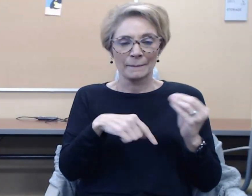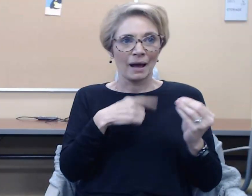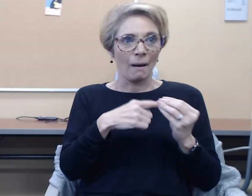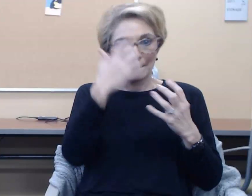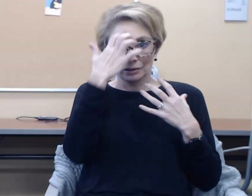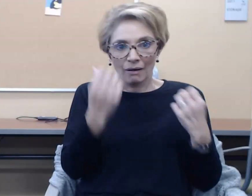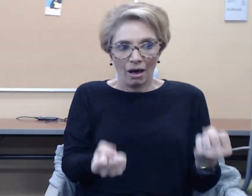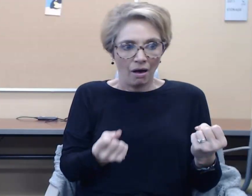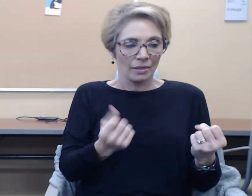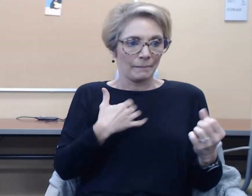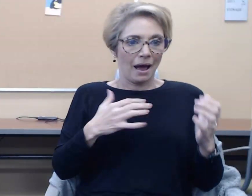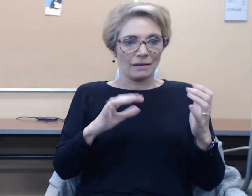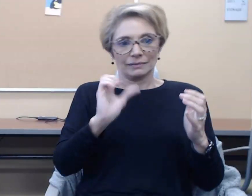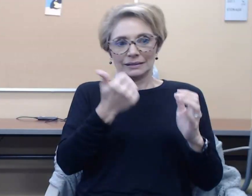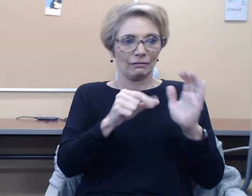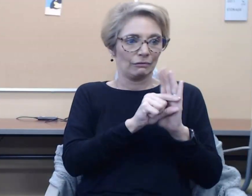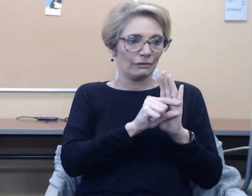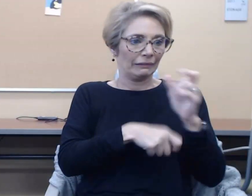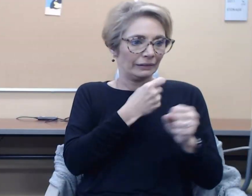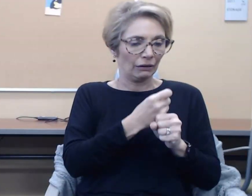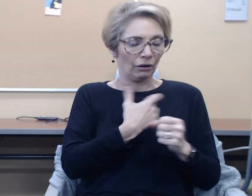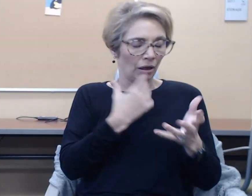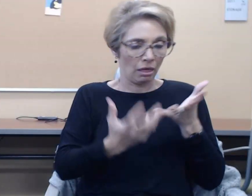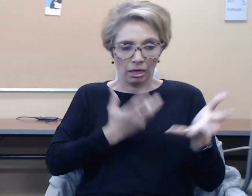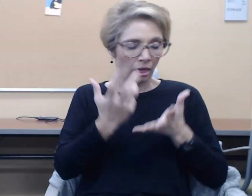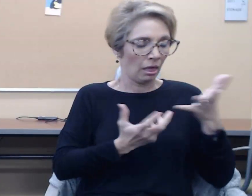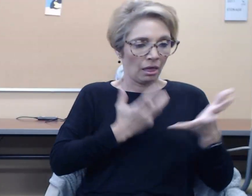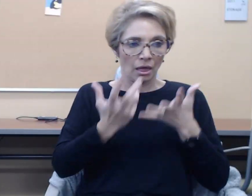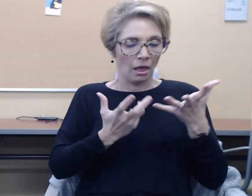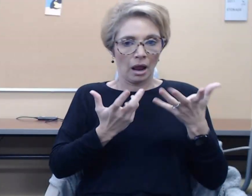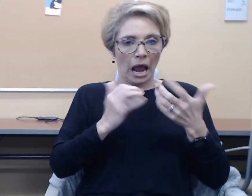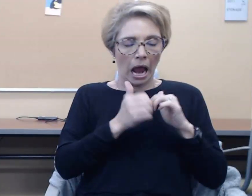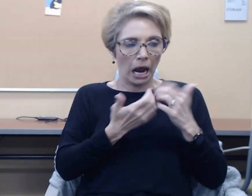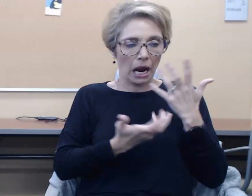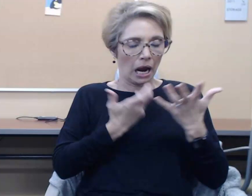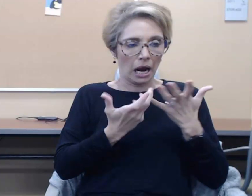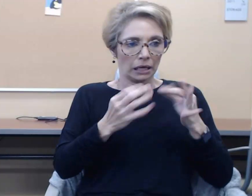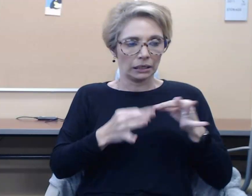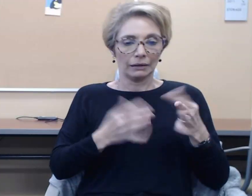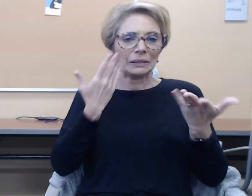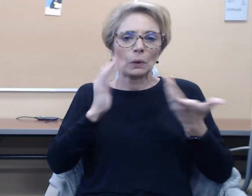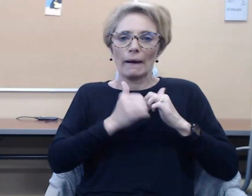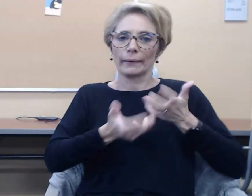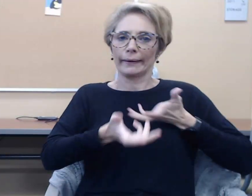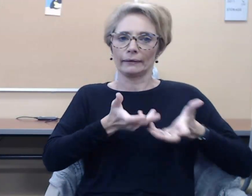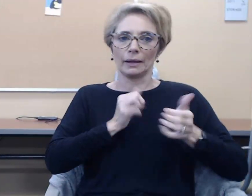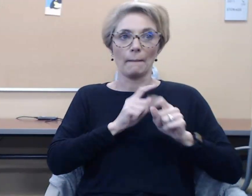and I have no idea how to handle it. Well, I have communication, I don't have a communication barrier, right? I went to a hearing school, my teacher